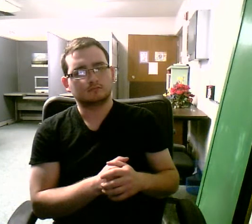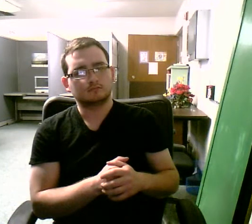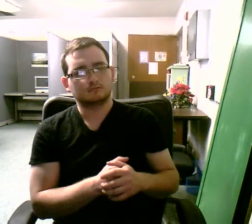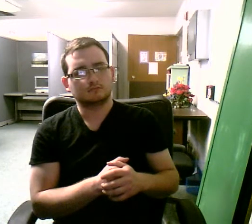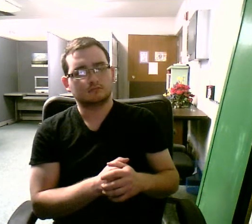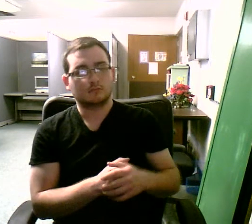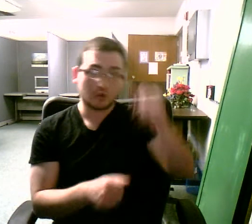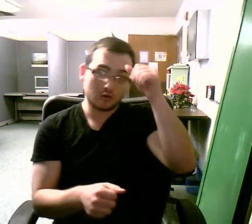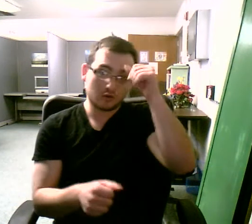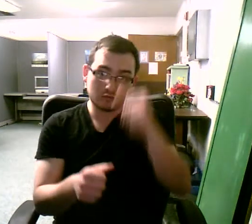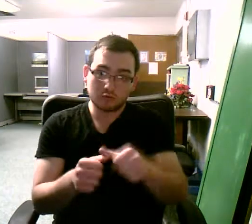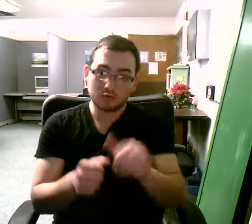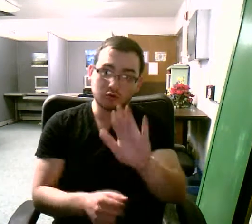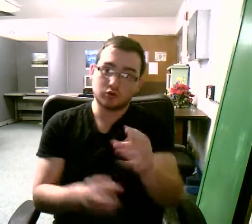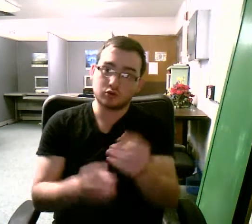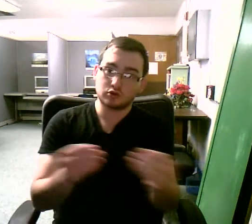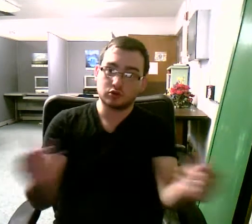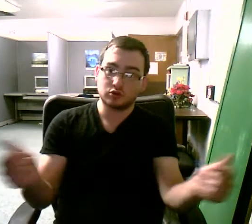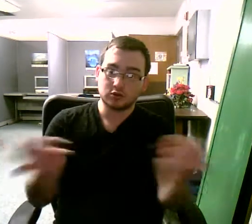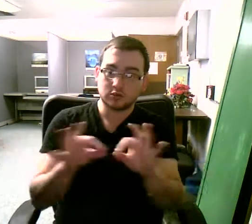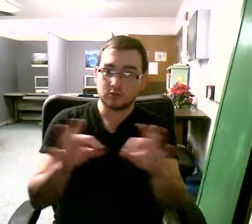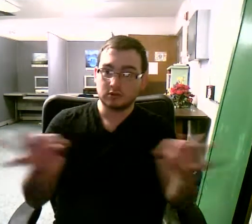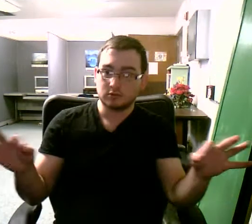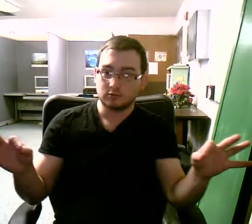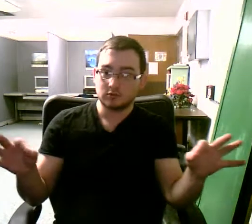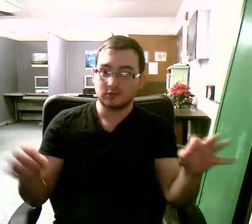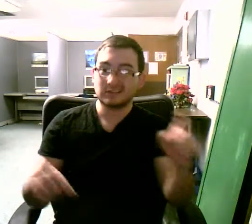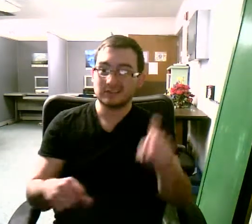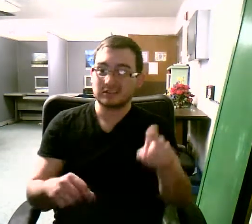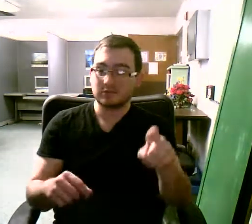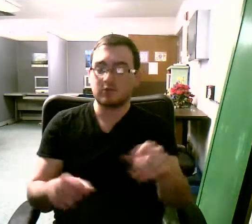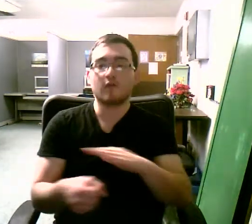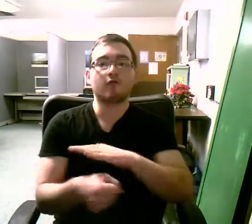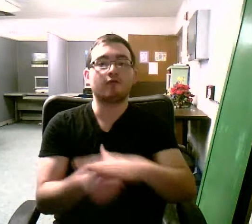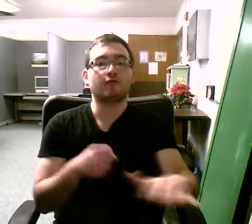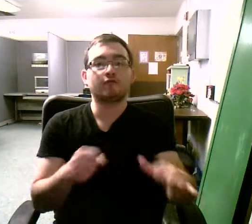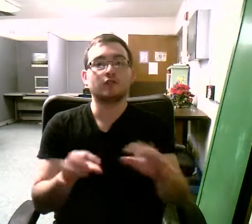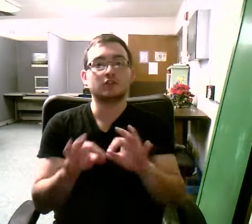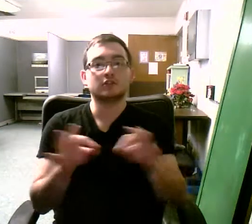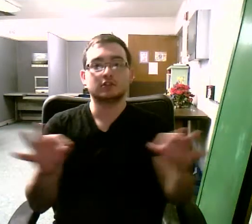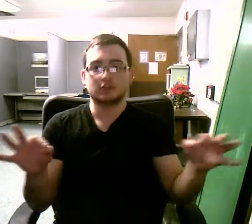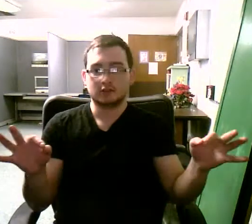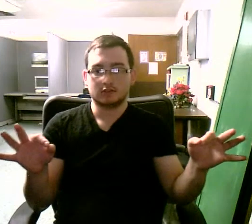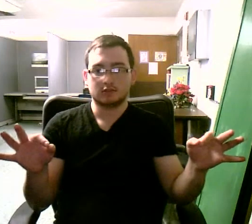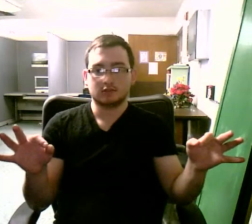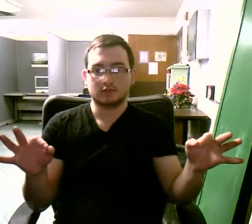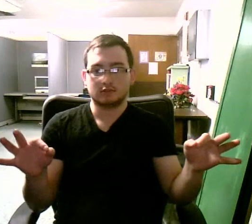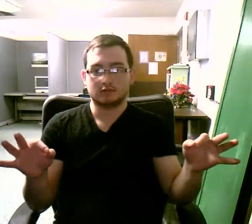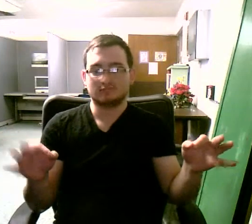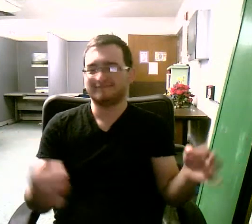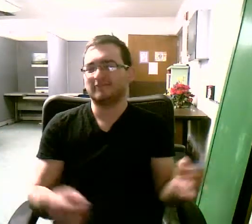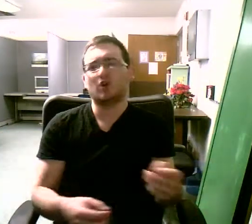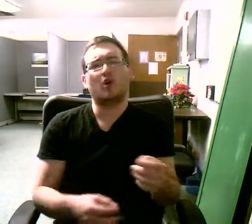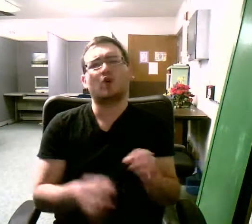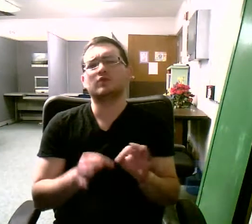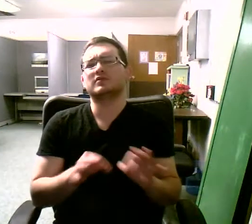Remember, your solution statement must be a complete sentence, and it simply answers your question.